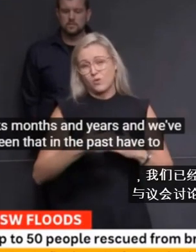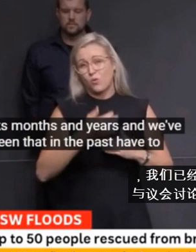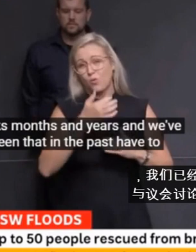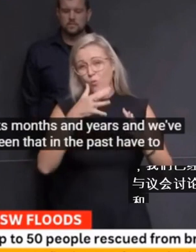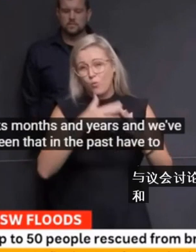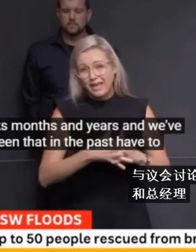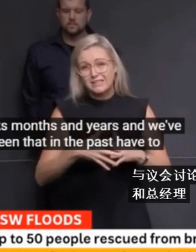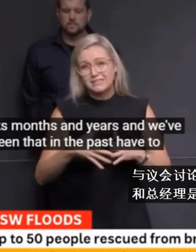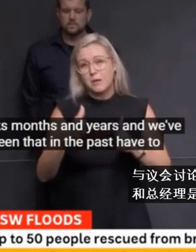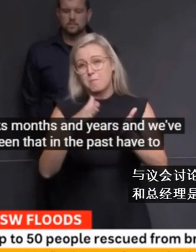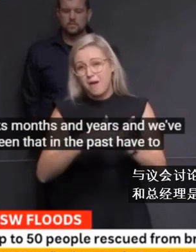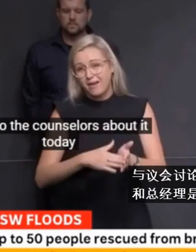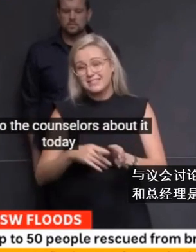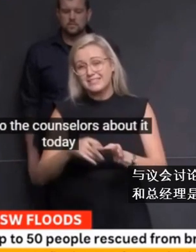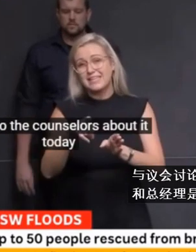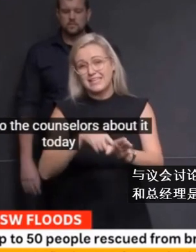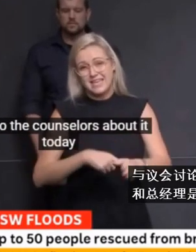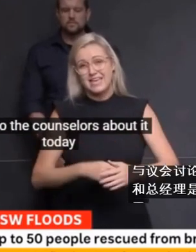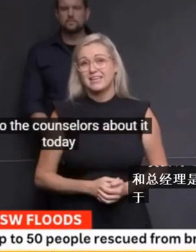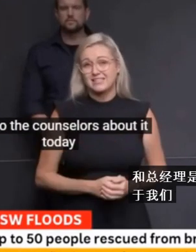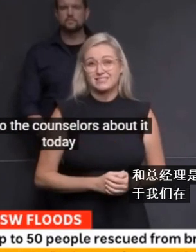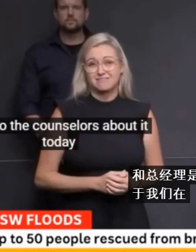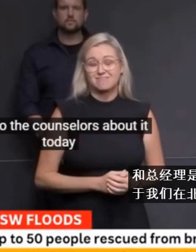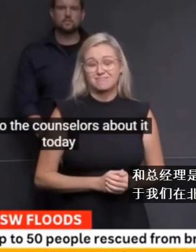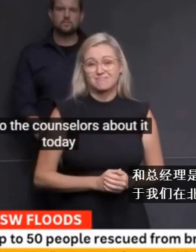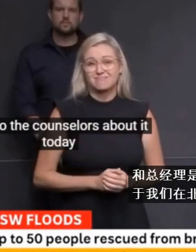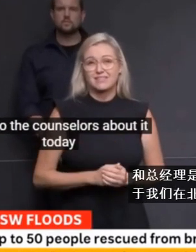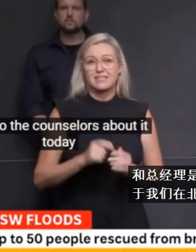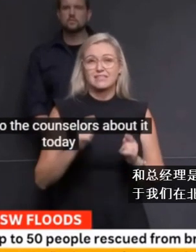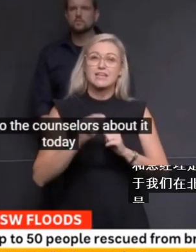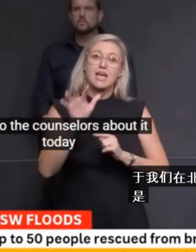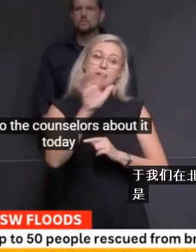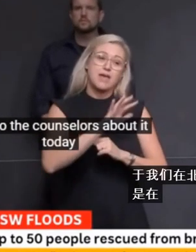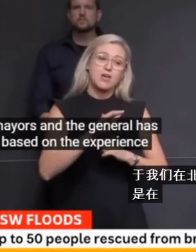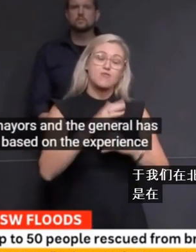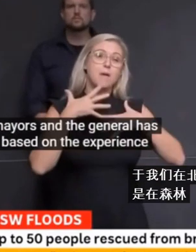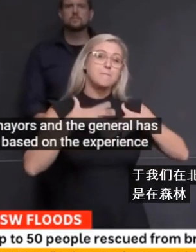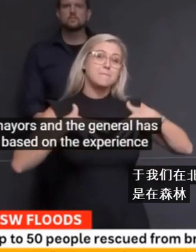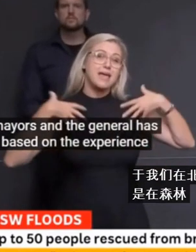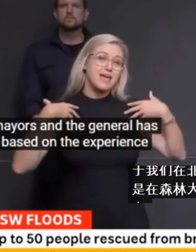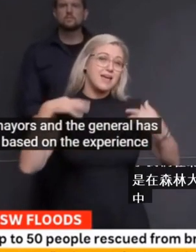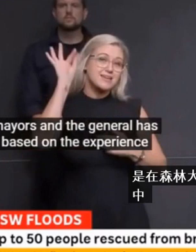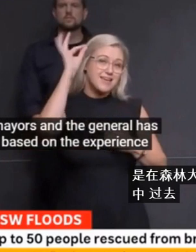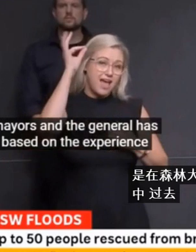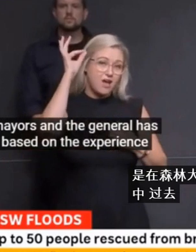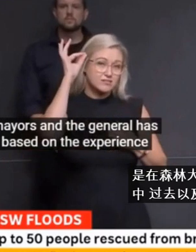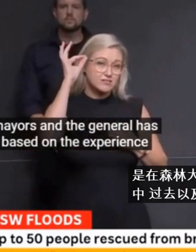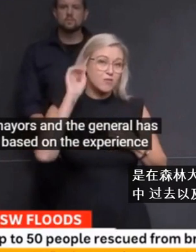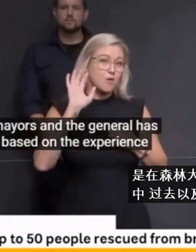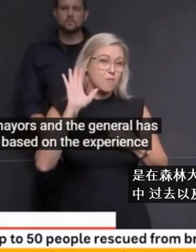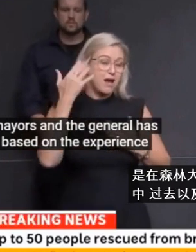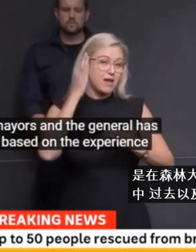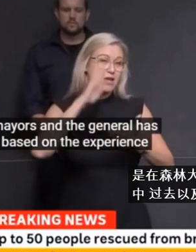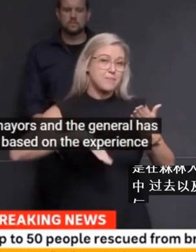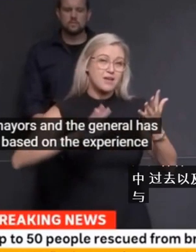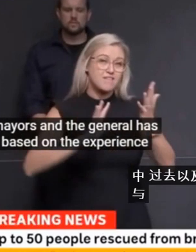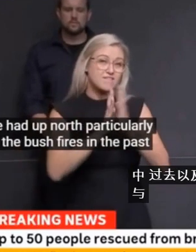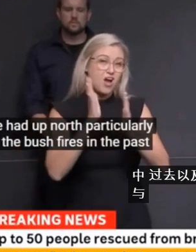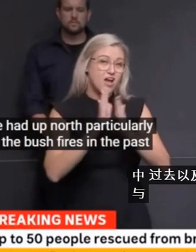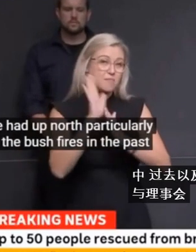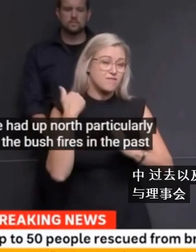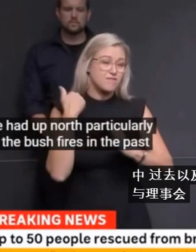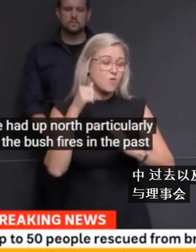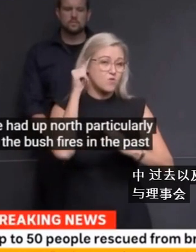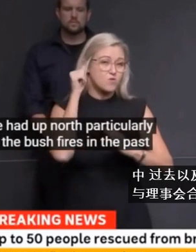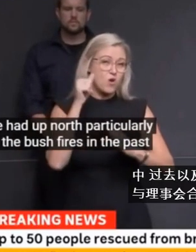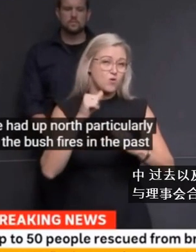today. The mayors and the general managers, based on the experience we've had up north, particularly with the bushfires in the past, and how we work together partnering